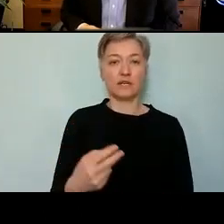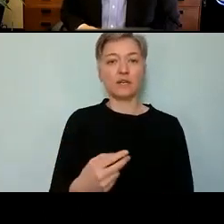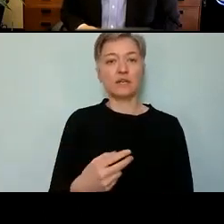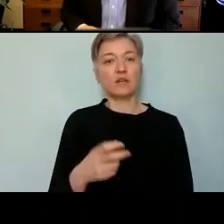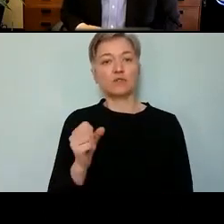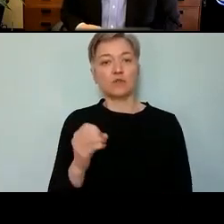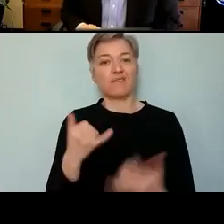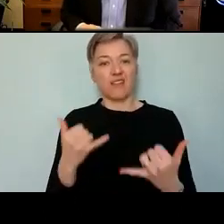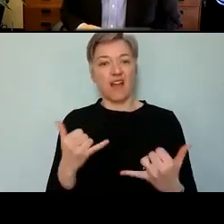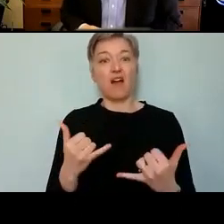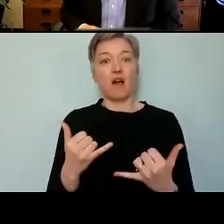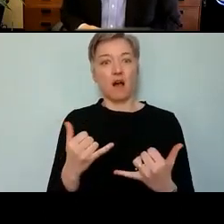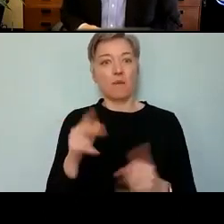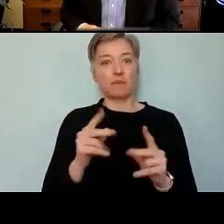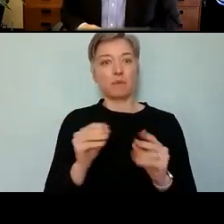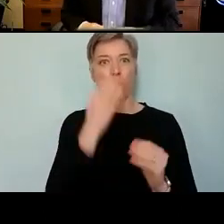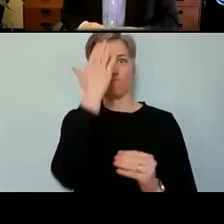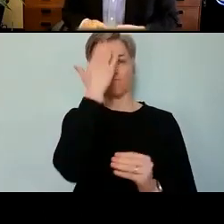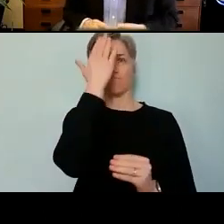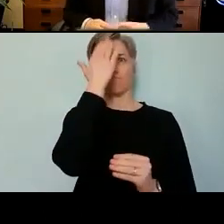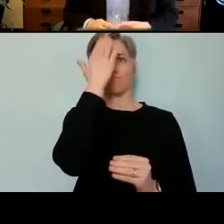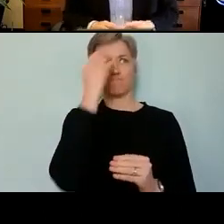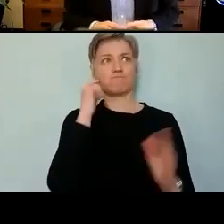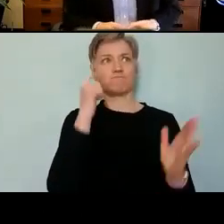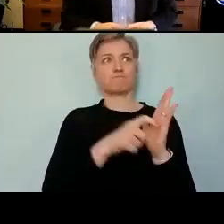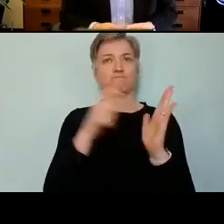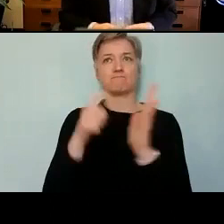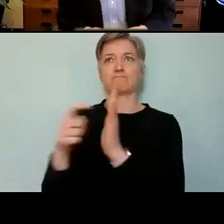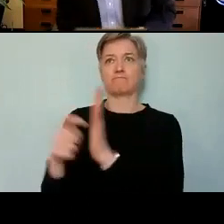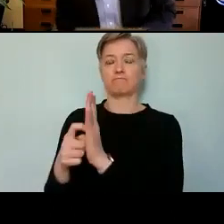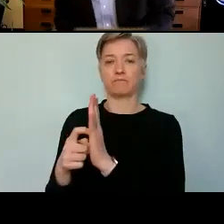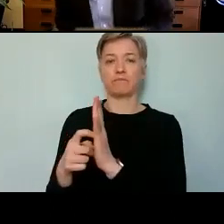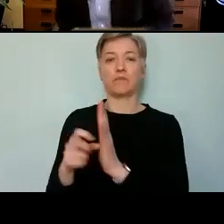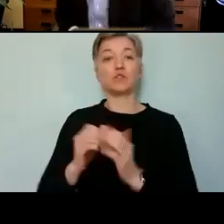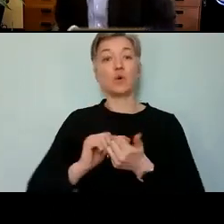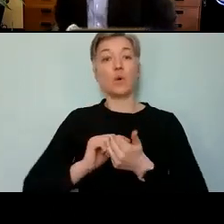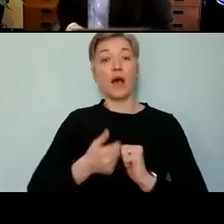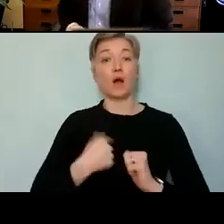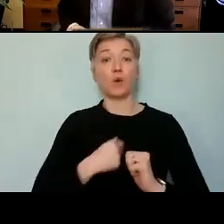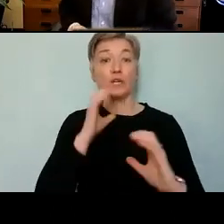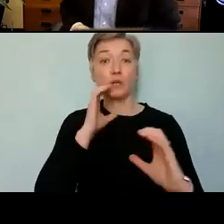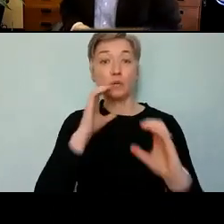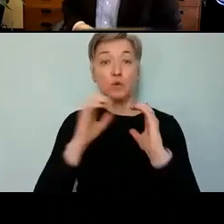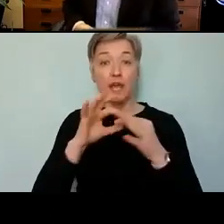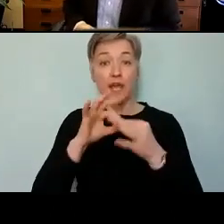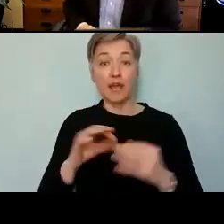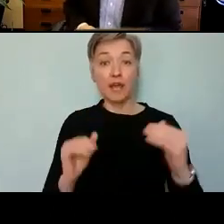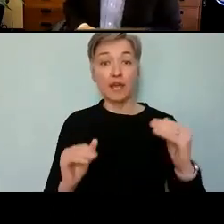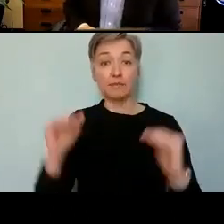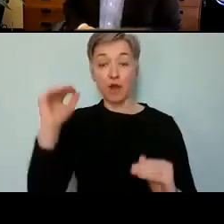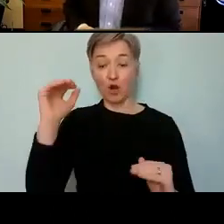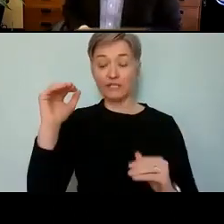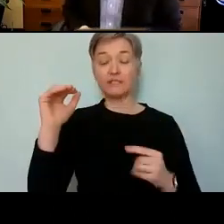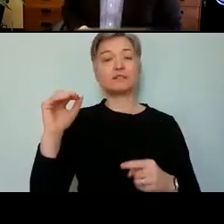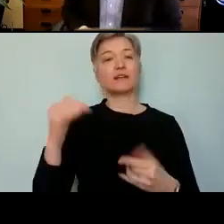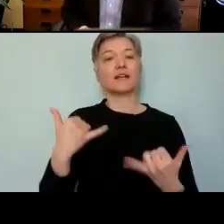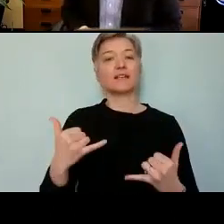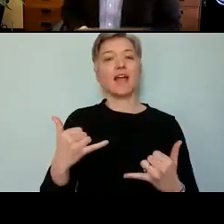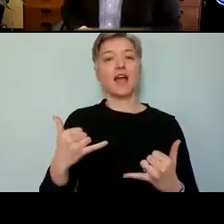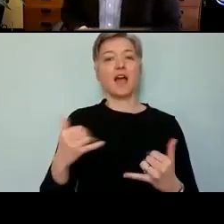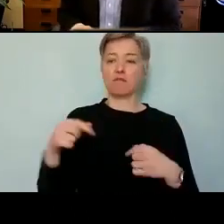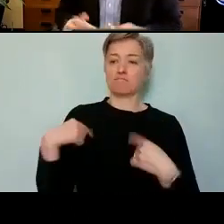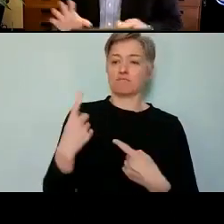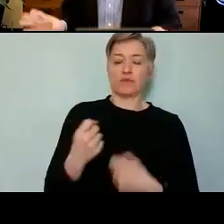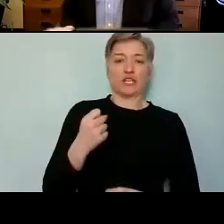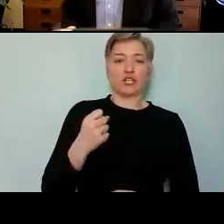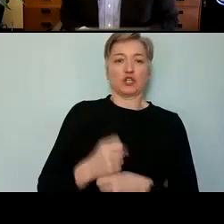the forefront. And I also think that the ways in which we communicate about disparities have matured over the last year. In spite